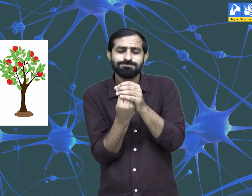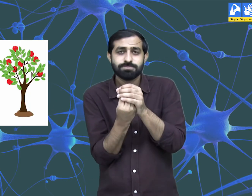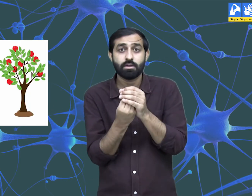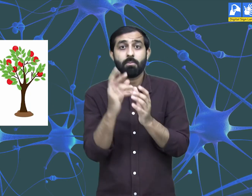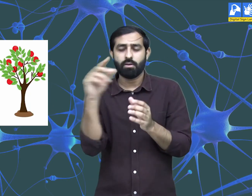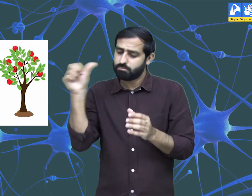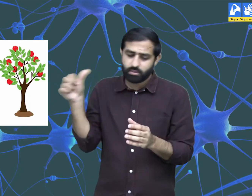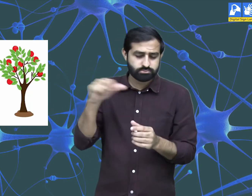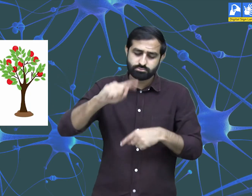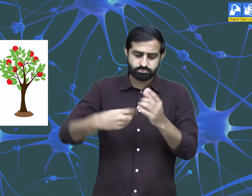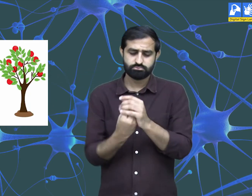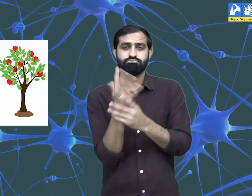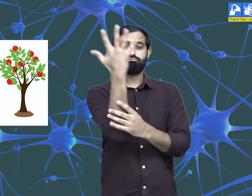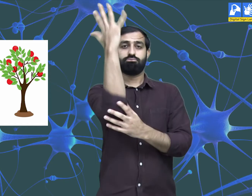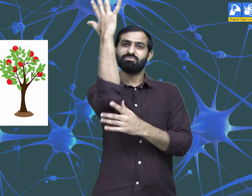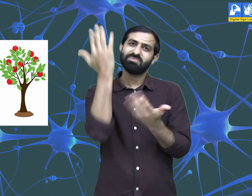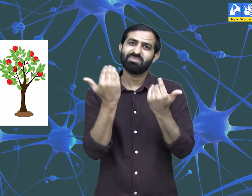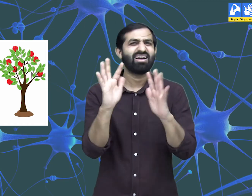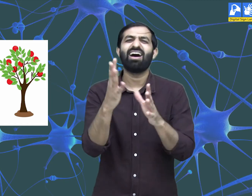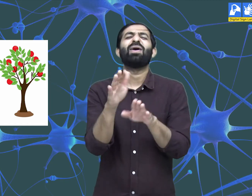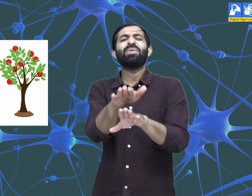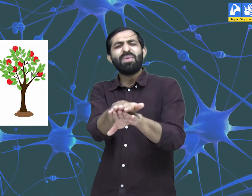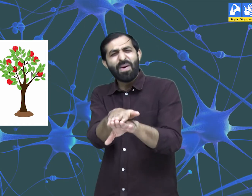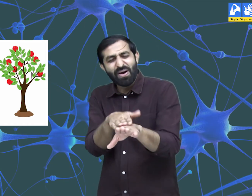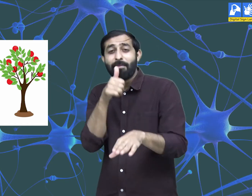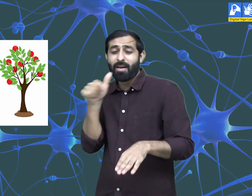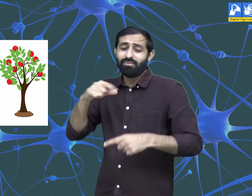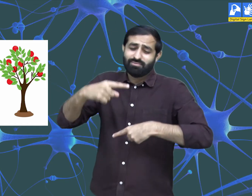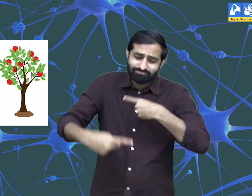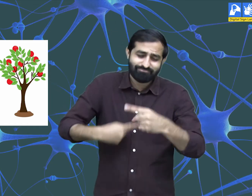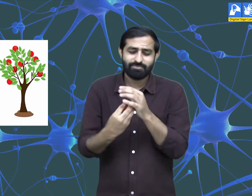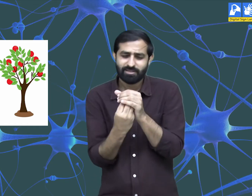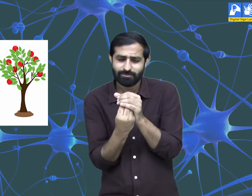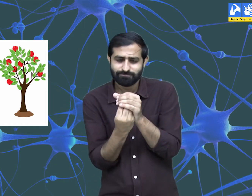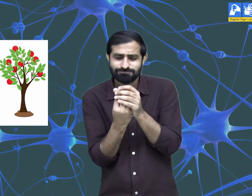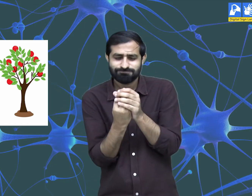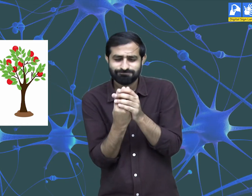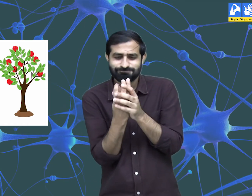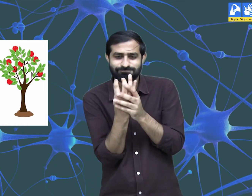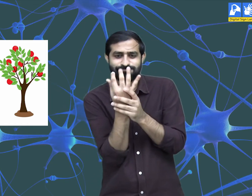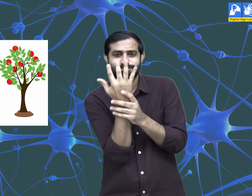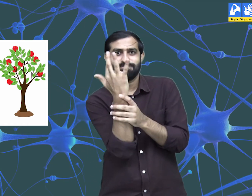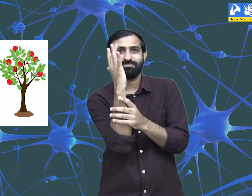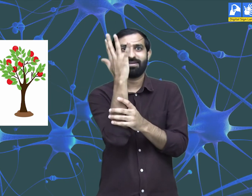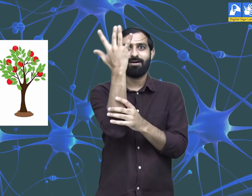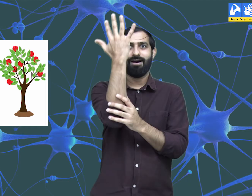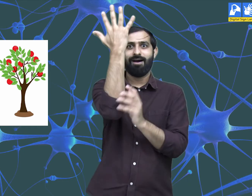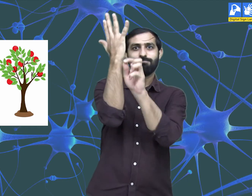Plants do not grow faster. Plants grow slowly. The seed develops small roots and these